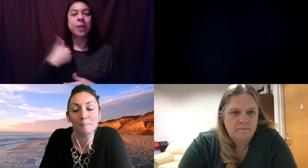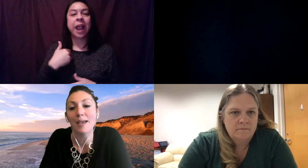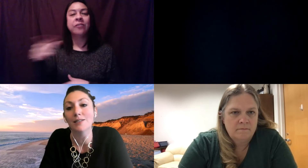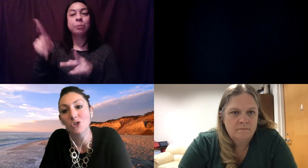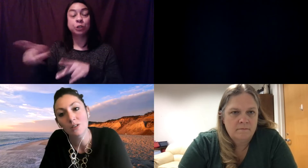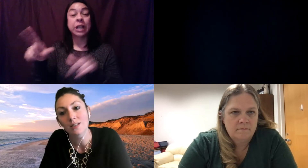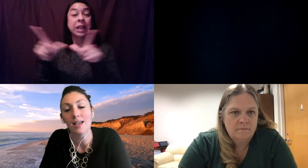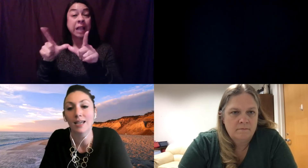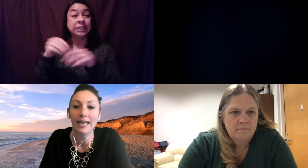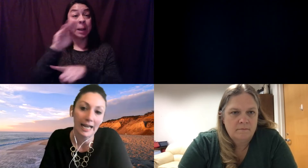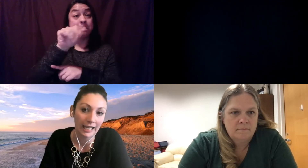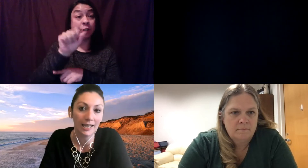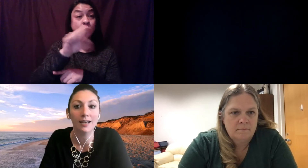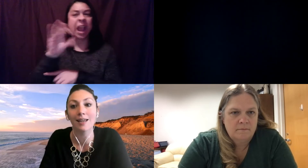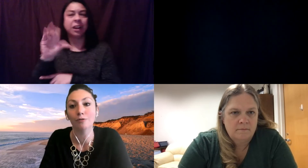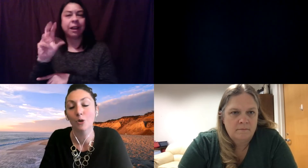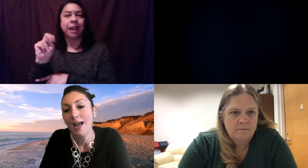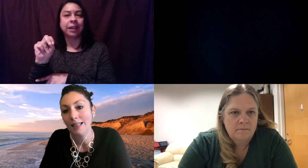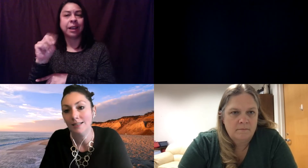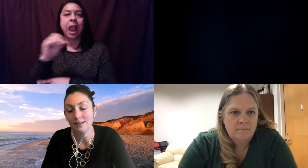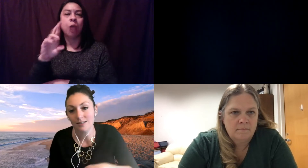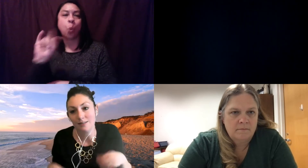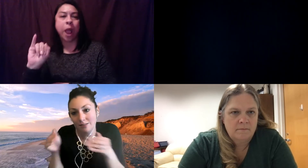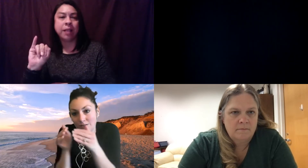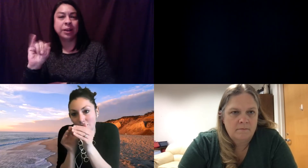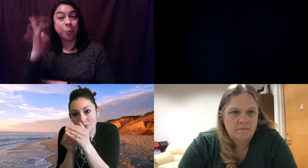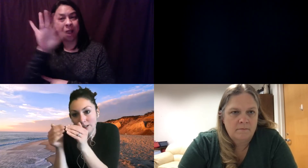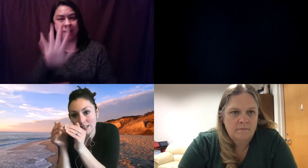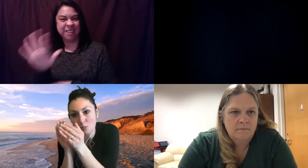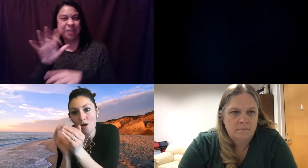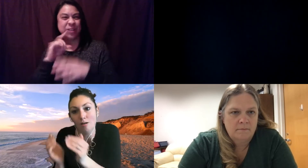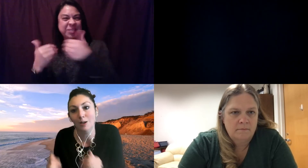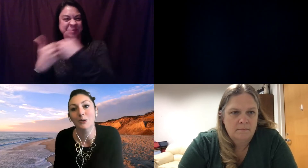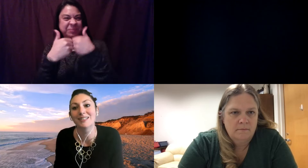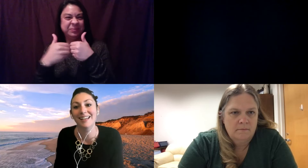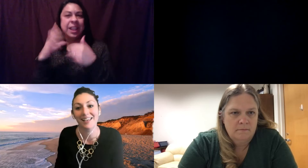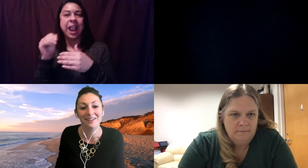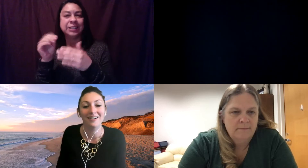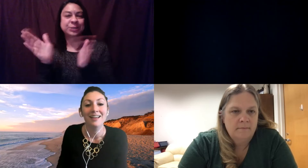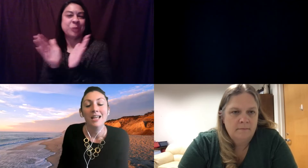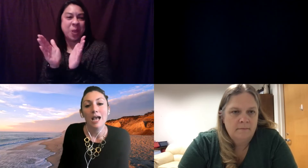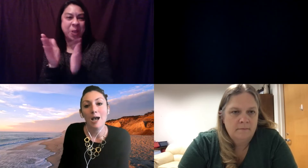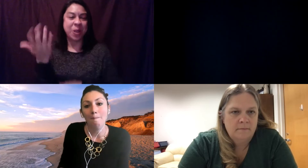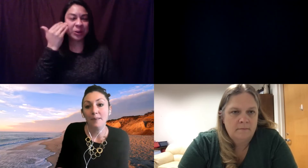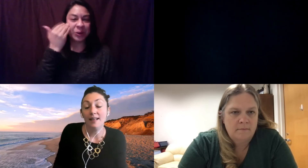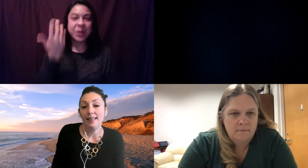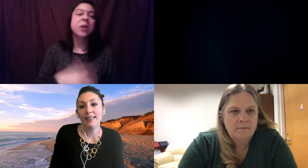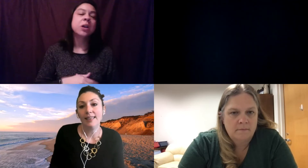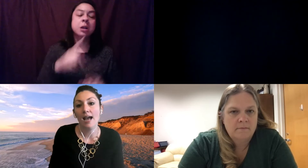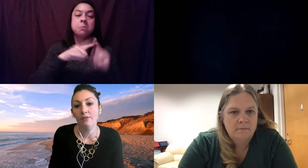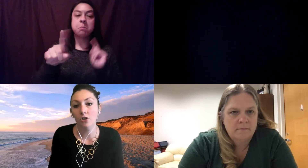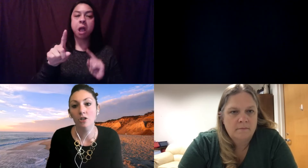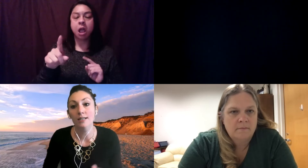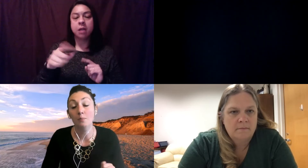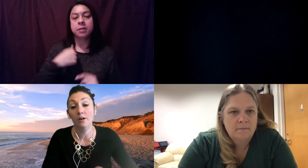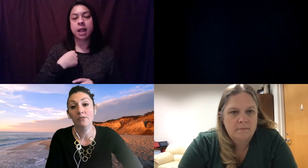in Massachusetts and Connecticut and Rhode Island, because they're all really small and close together. But I think they